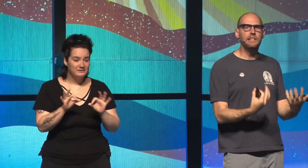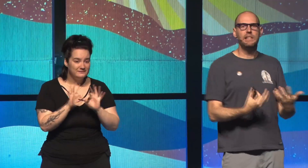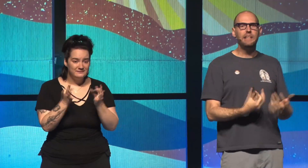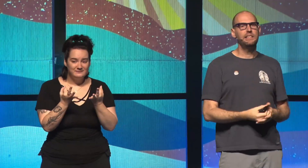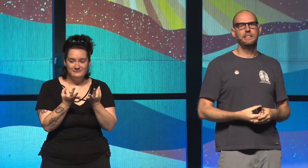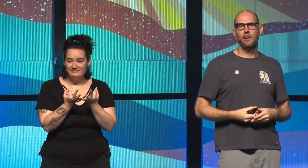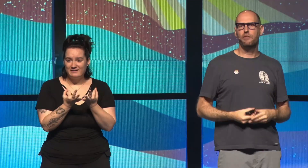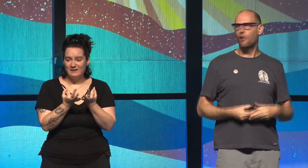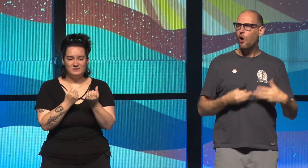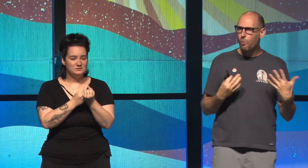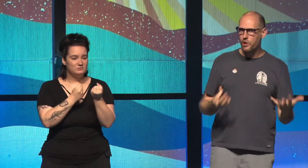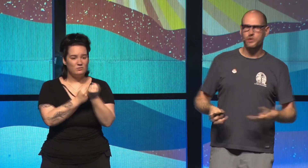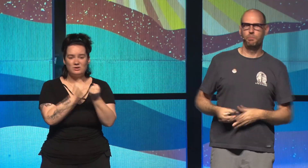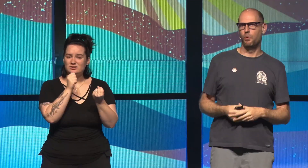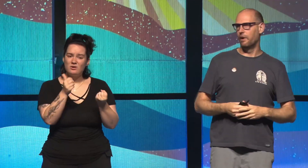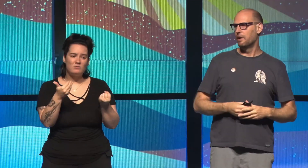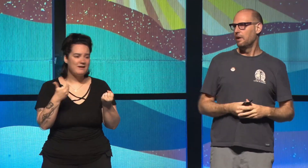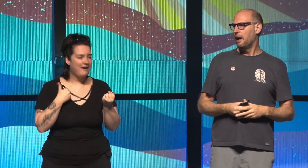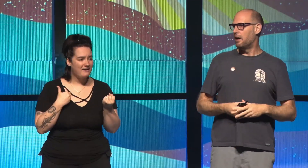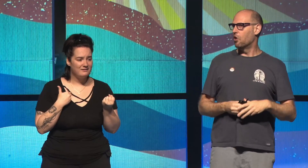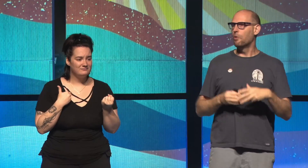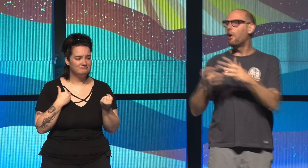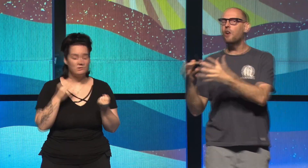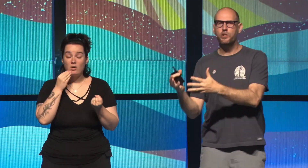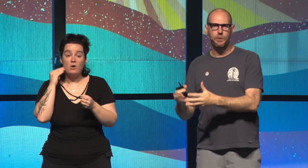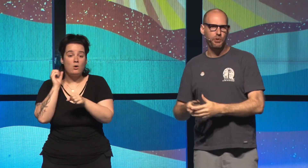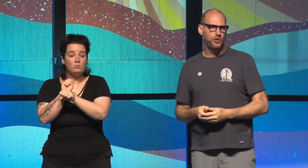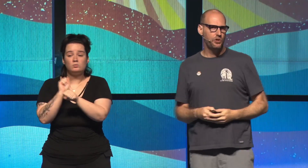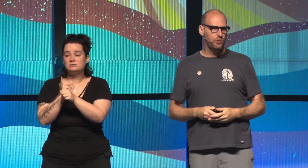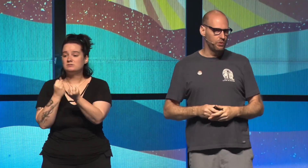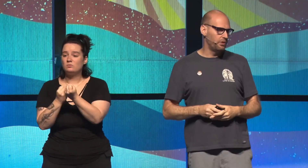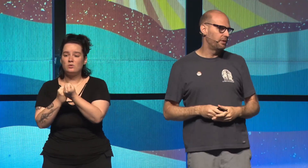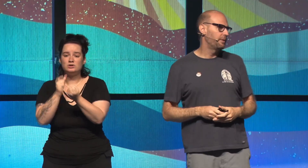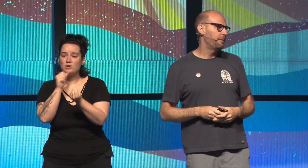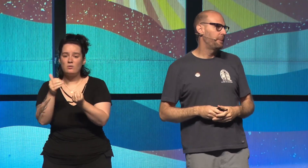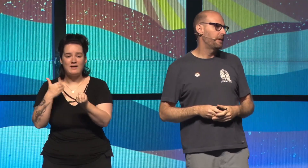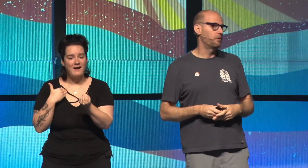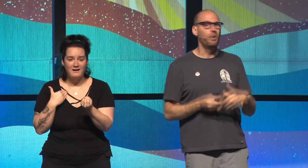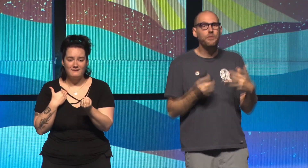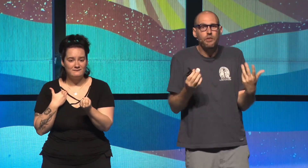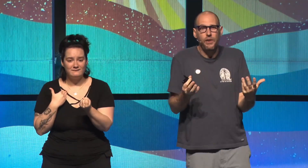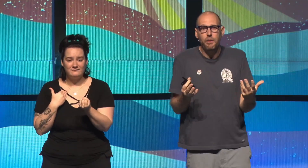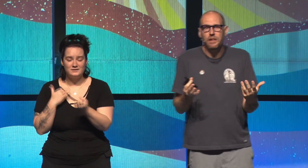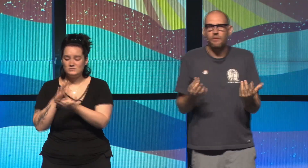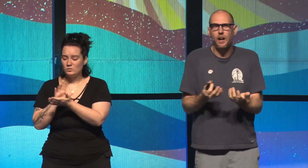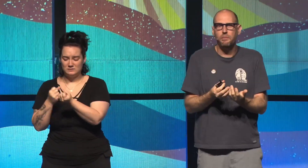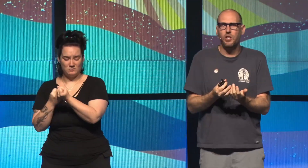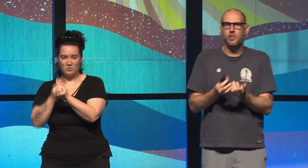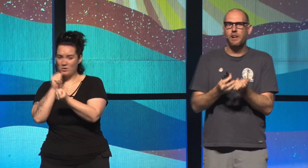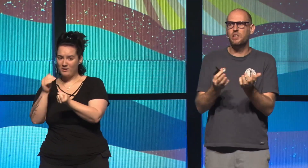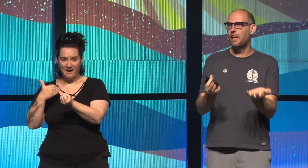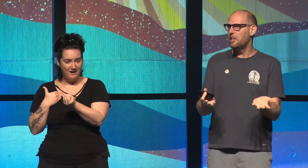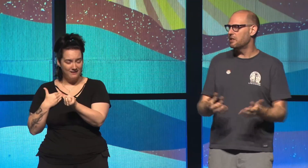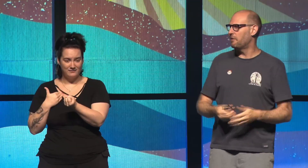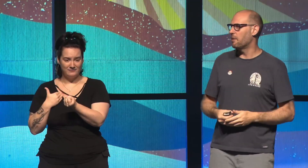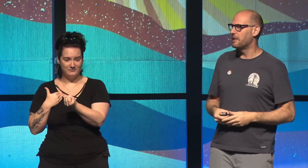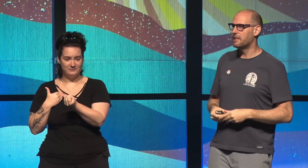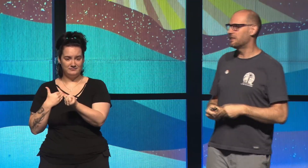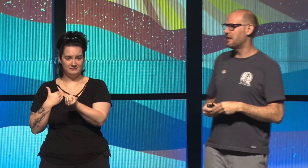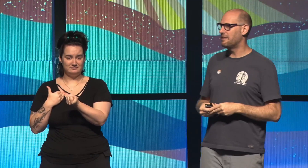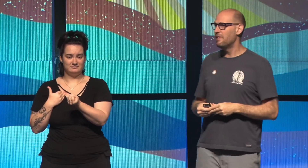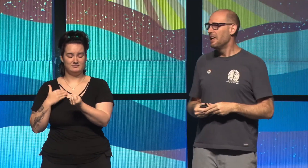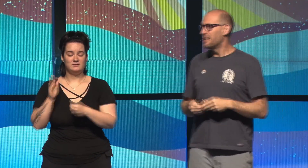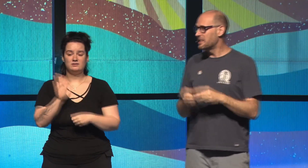that really is necessary for homework support or a partnership with the school? Or what if your family environment or your education